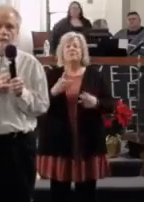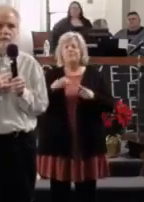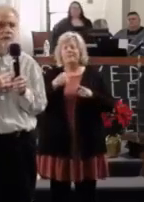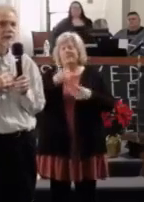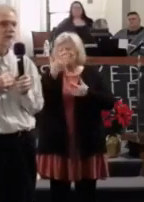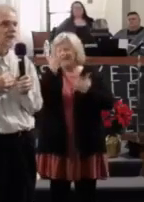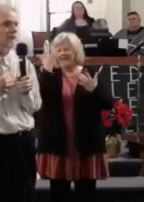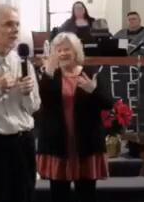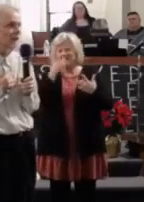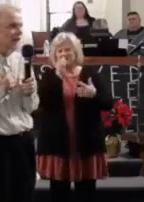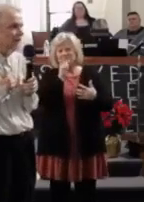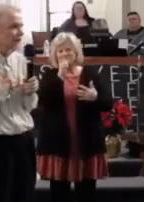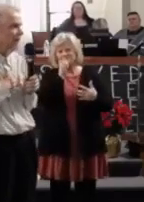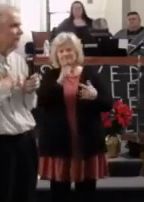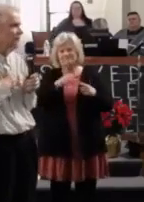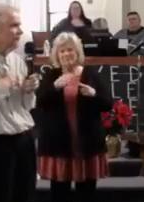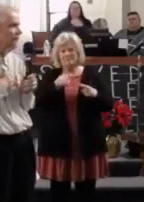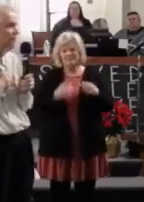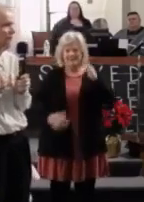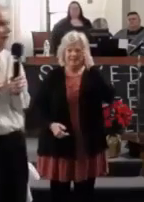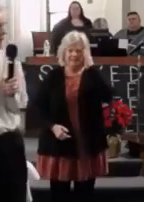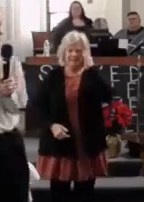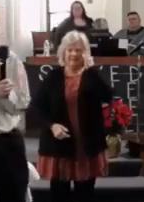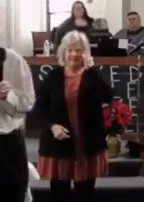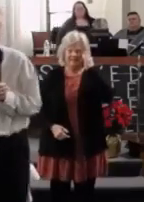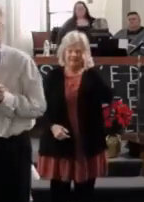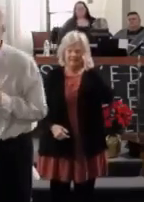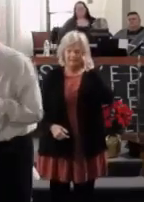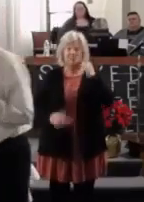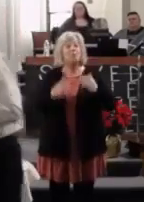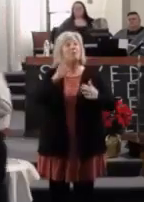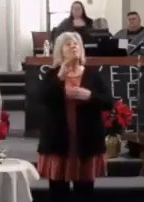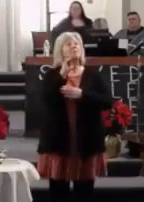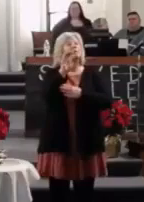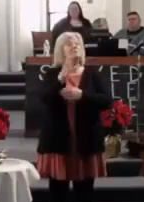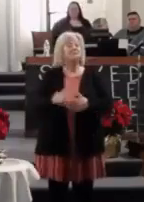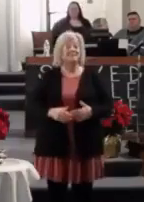will appreciate your support for Akron Pregnancy Services. And Merry Christmas.